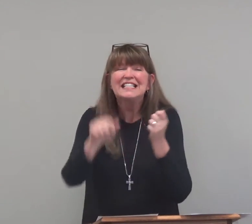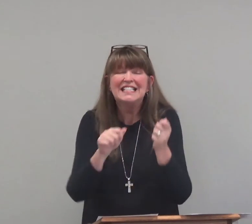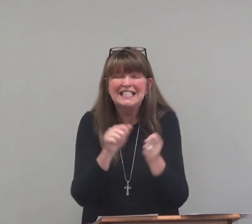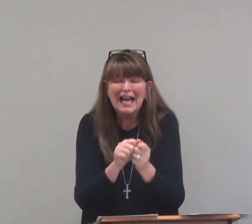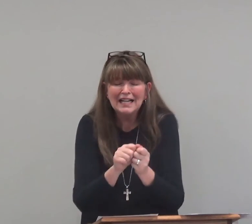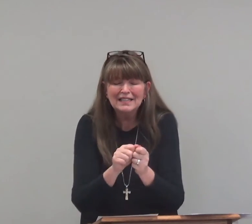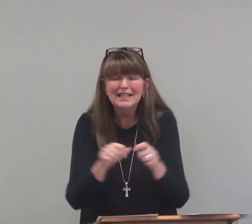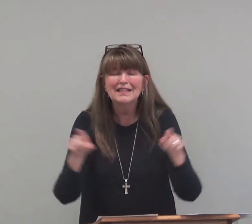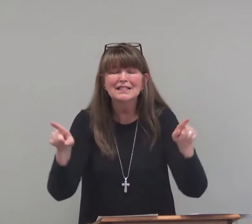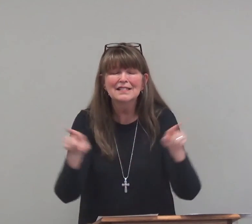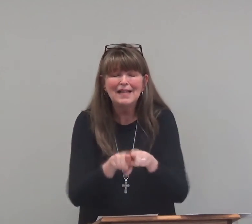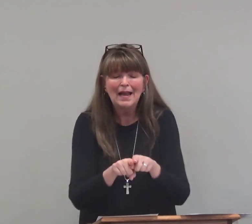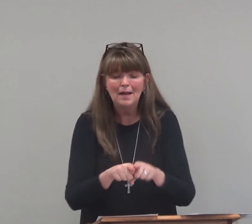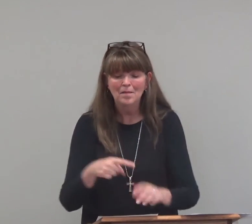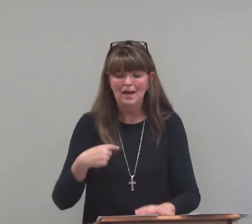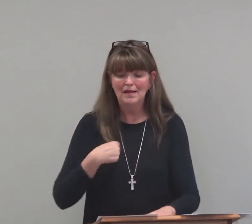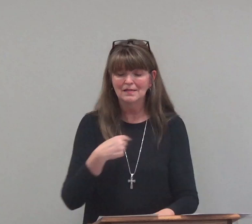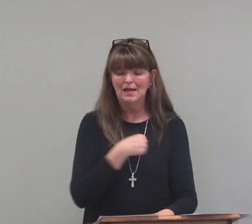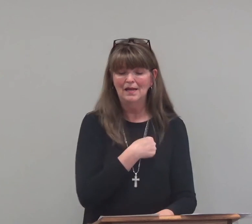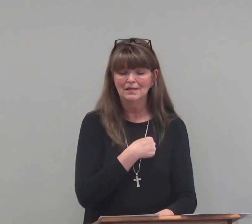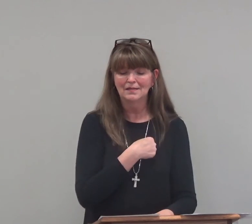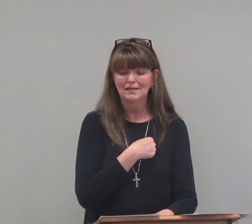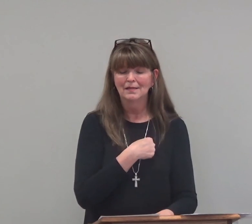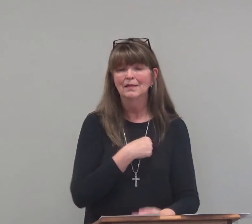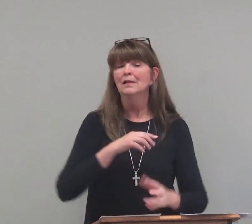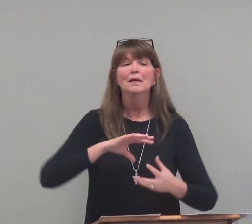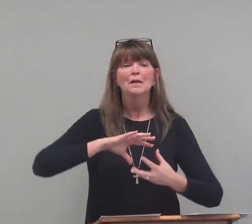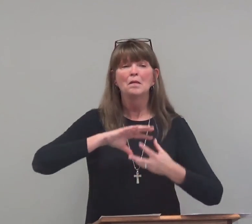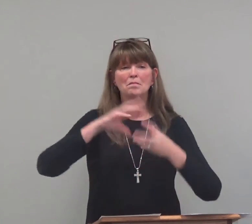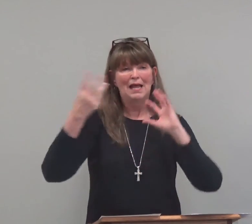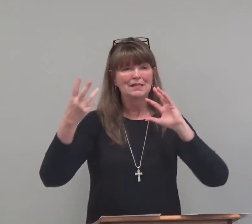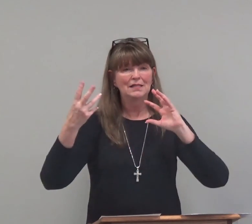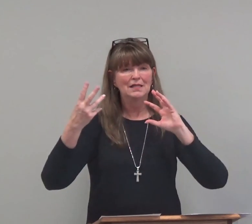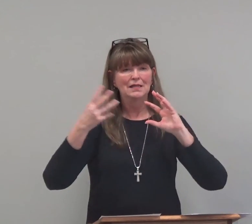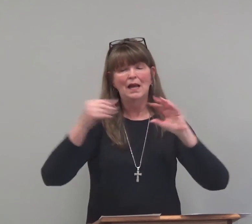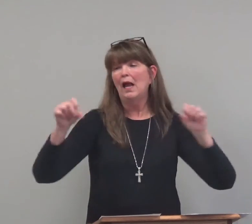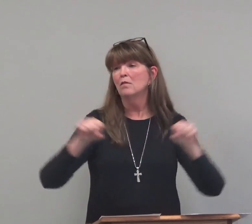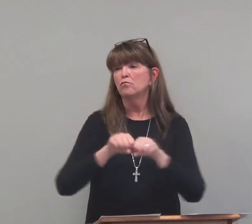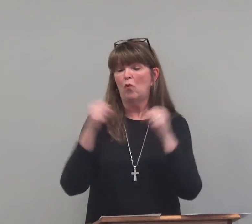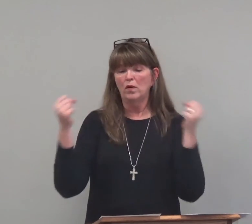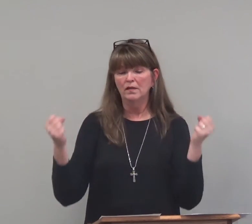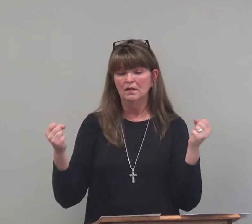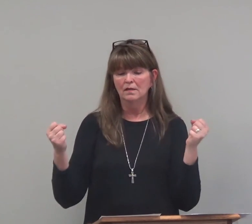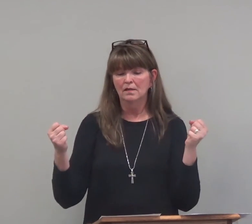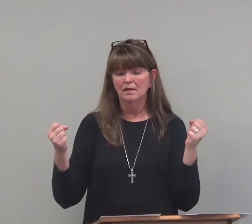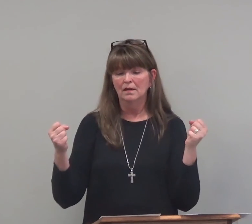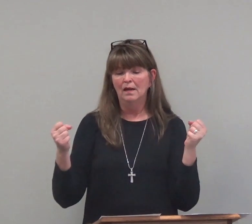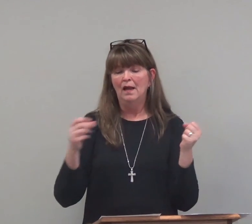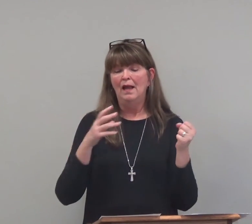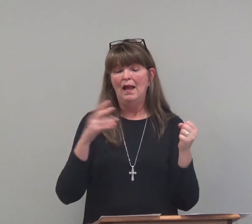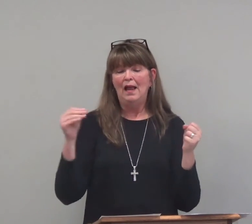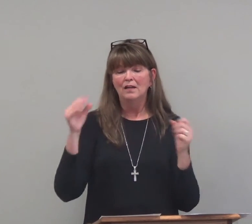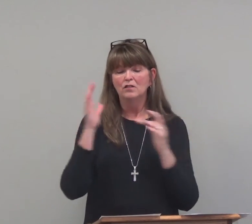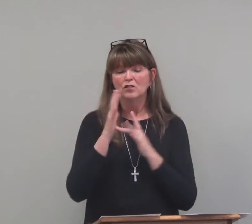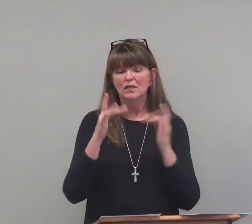Jesus and see that Jesus is exactly the same as we are. In our mess and in